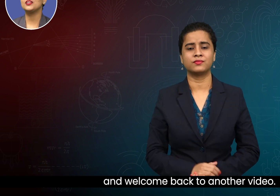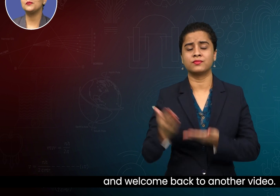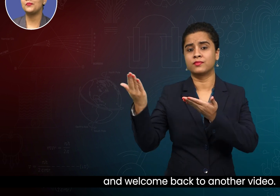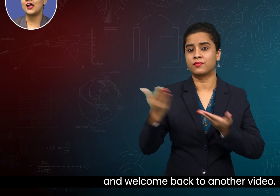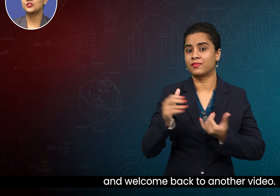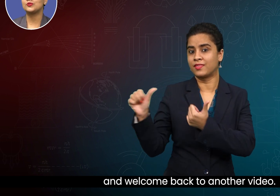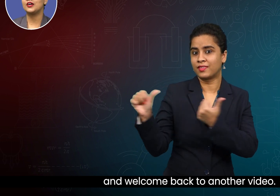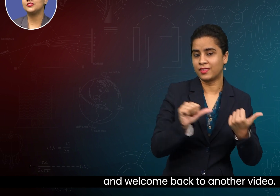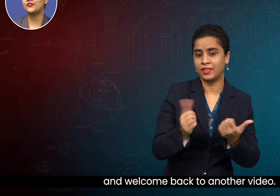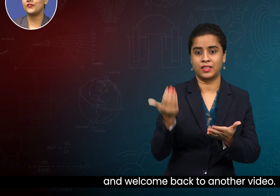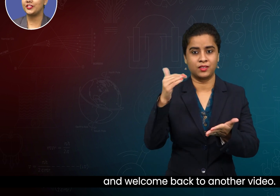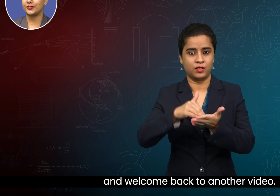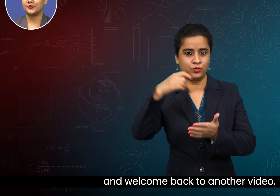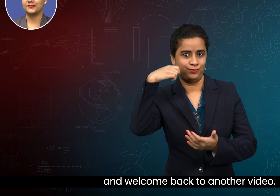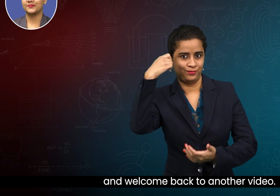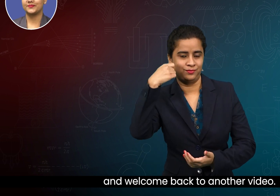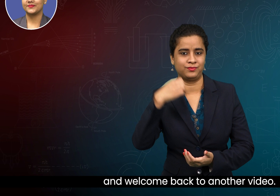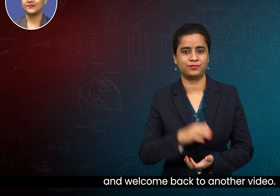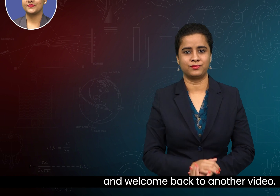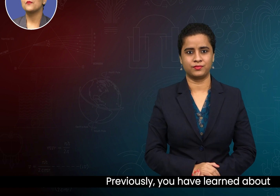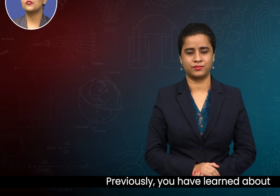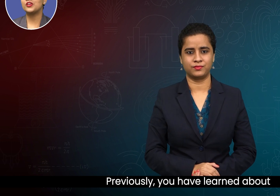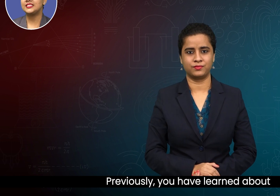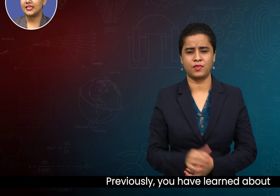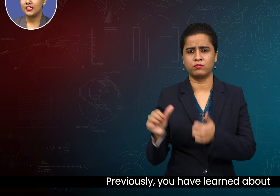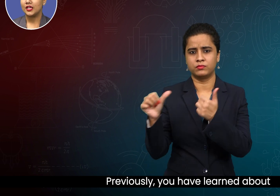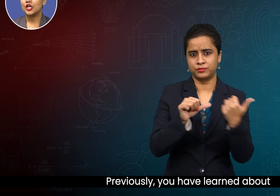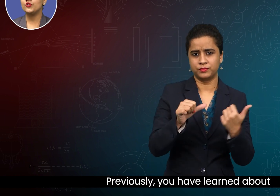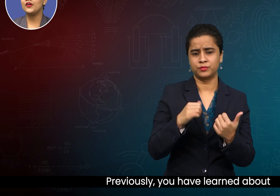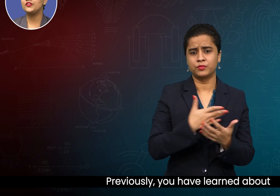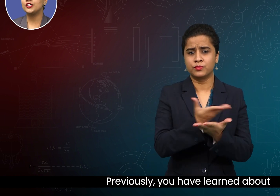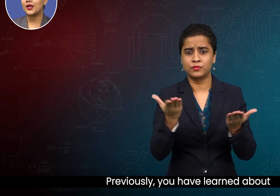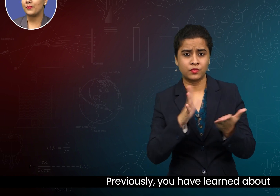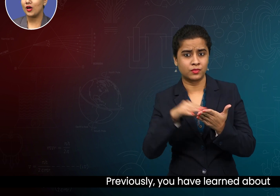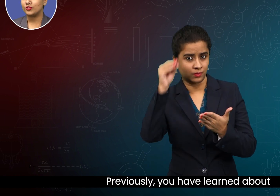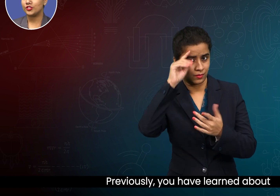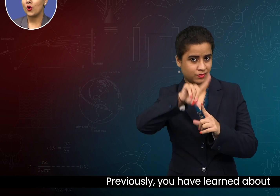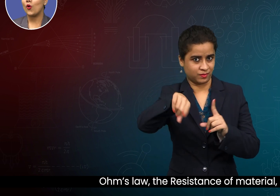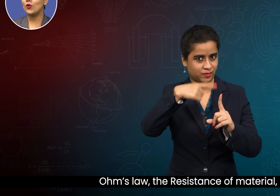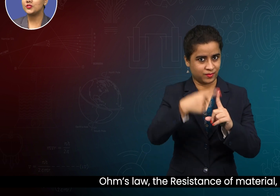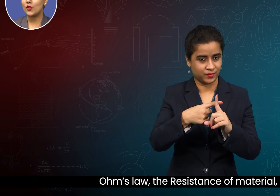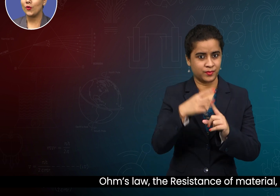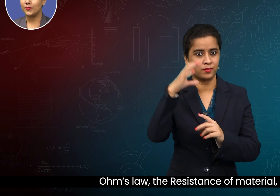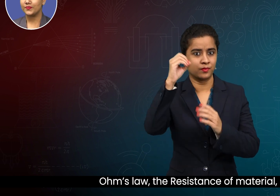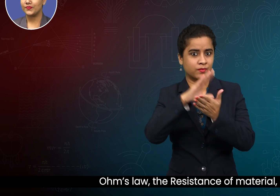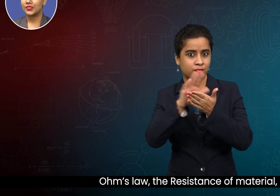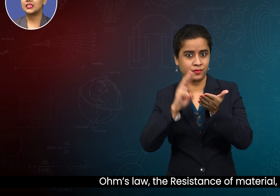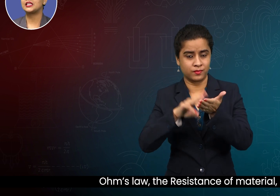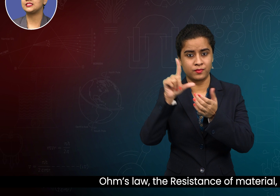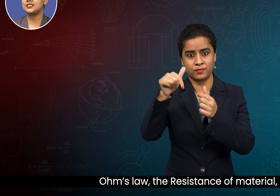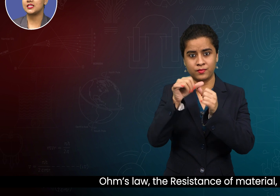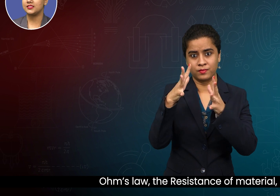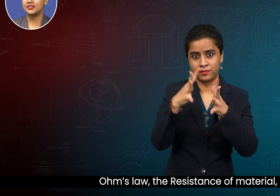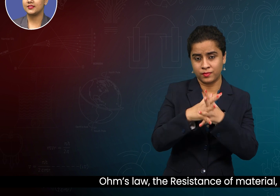and welcome back to another video. Previously, you have learned about Ohm's law,